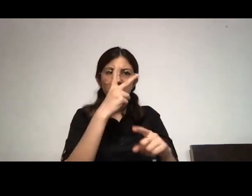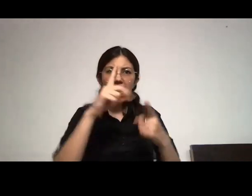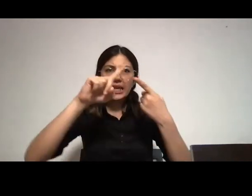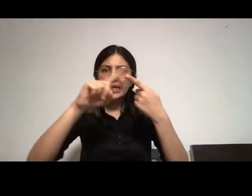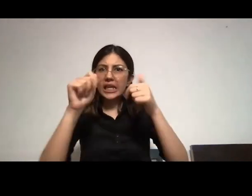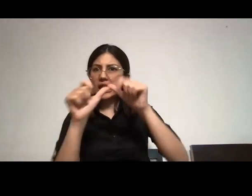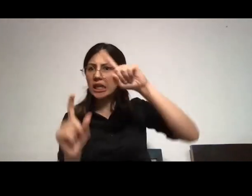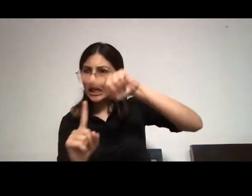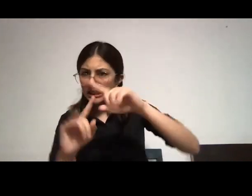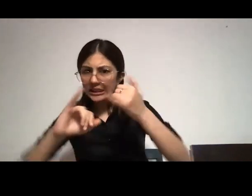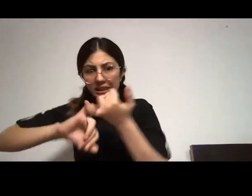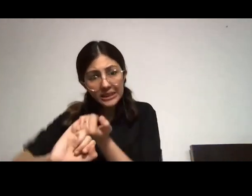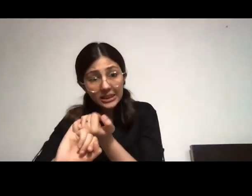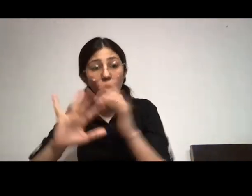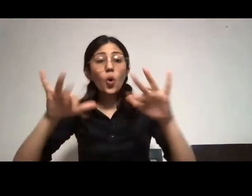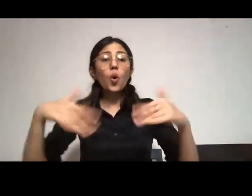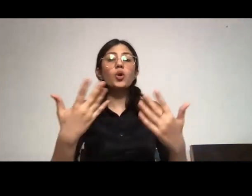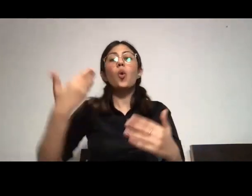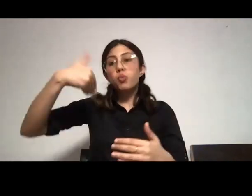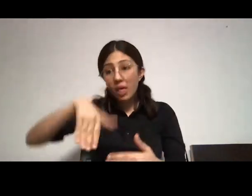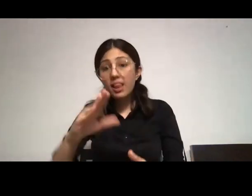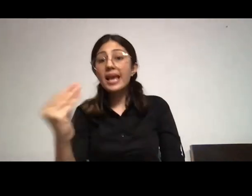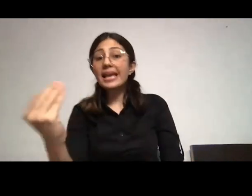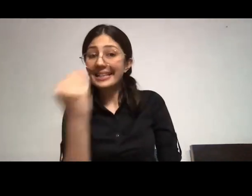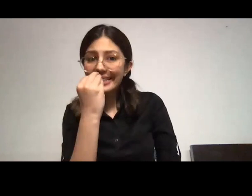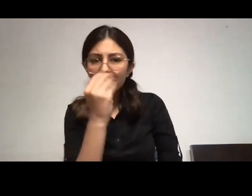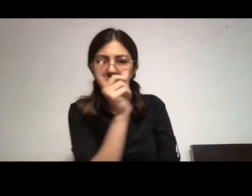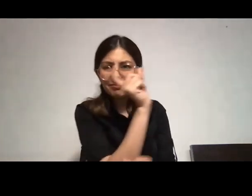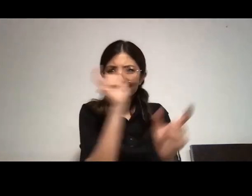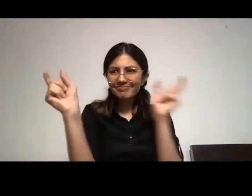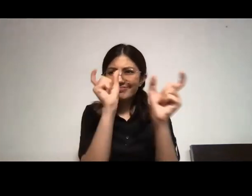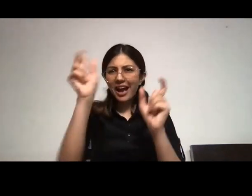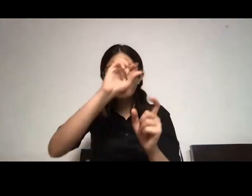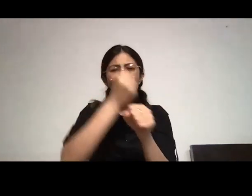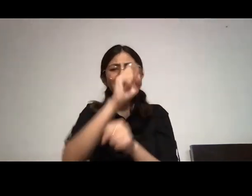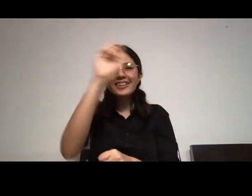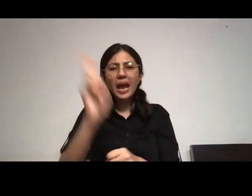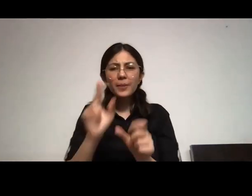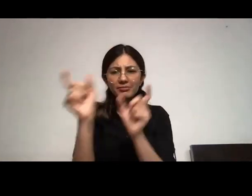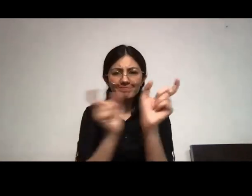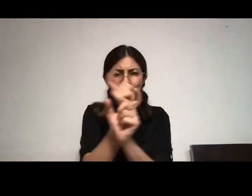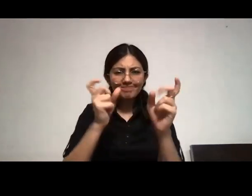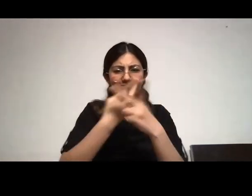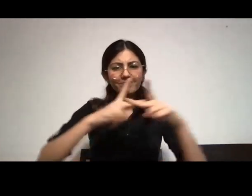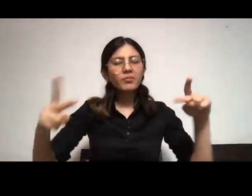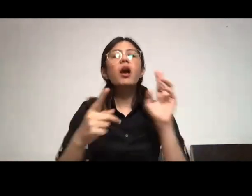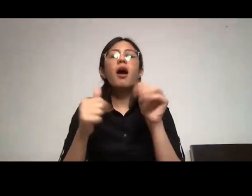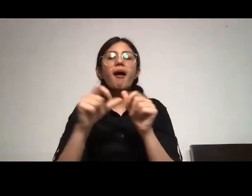eats, eating, will eat. So there can be verb variations of the tenses through the same